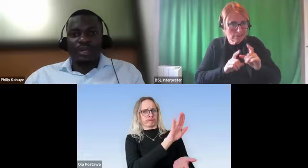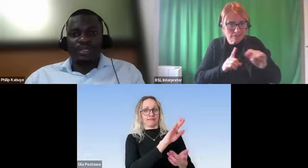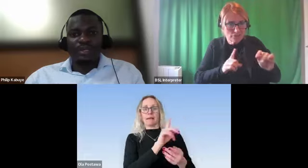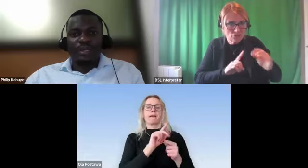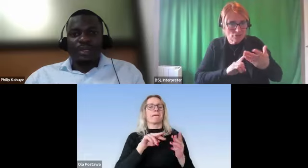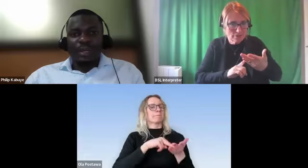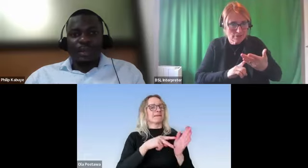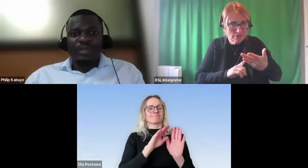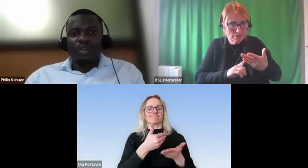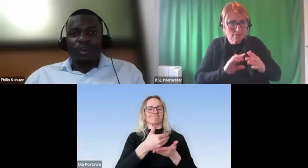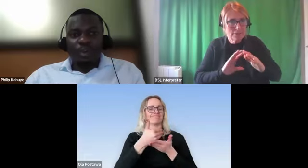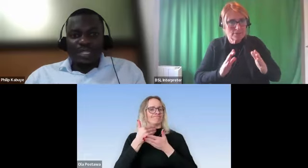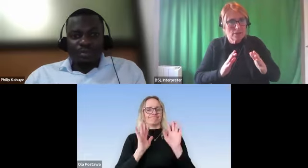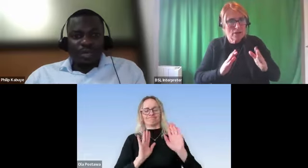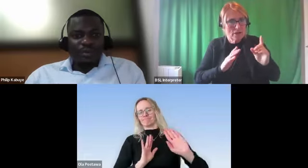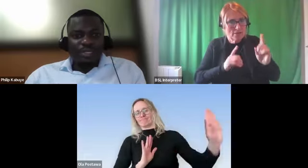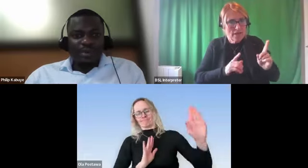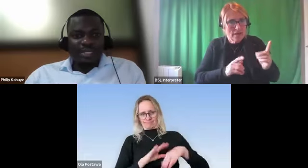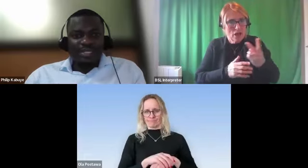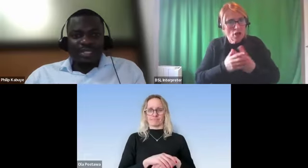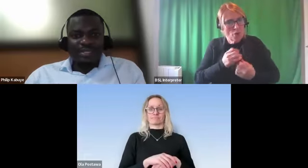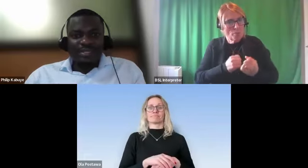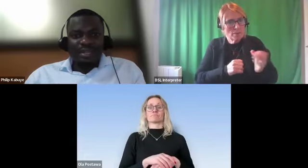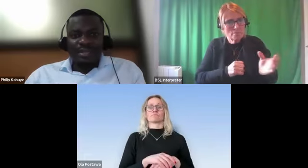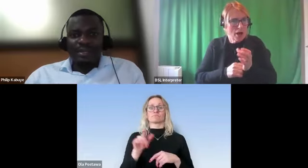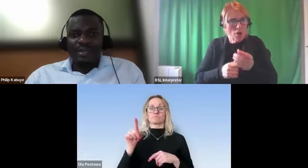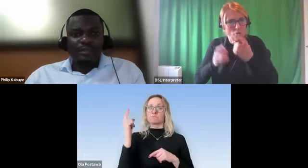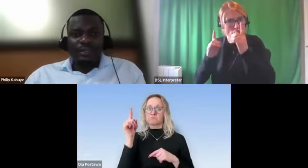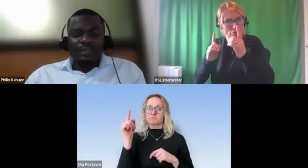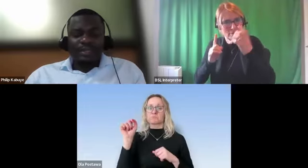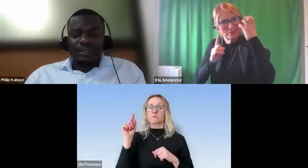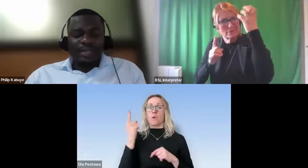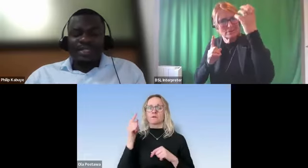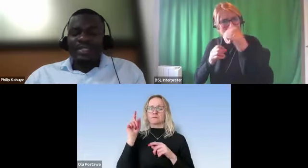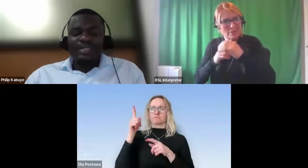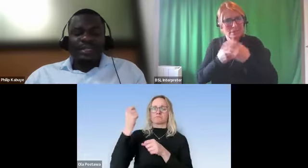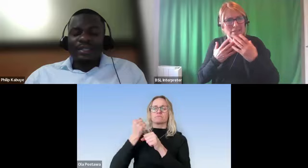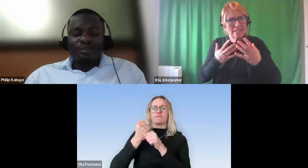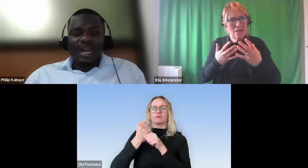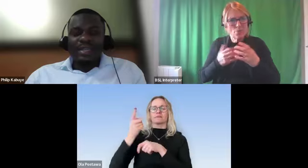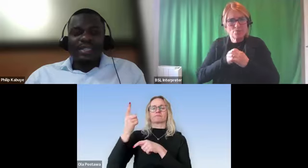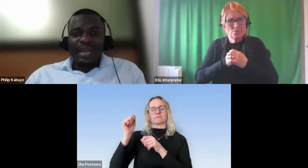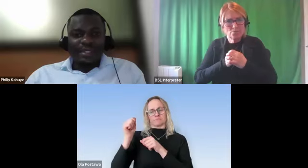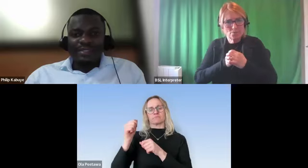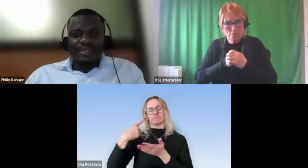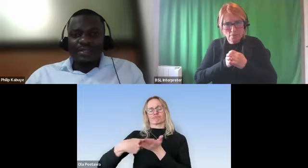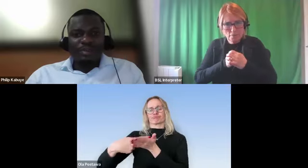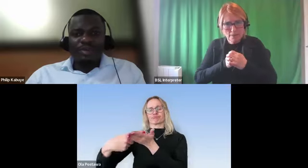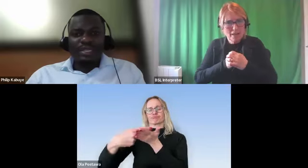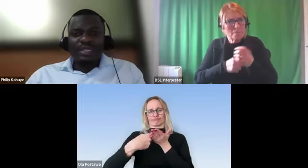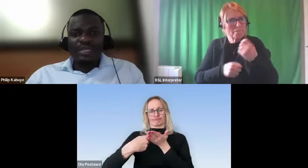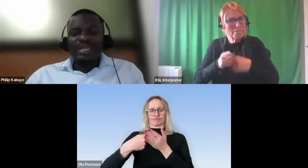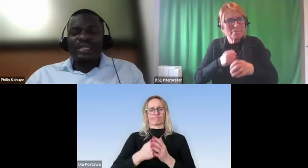regulatory frameworks being co-opted by authoritarian states and ideally blurring the